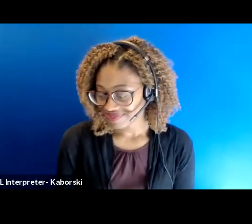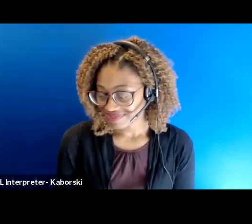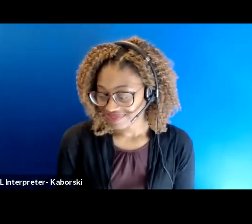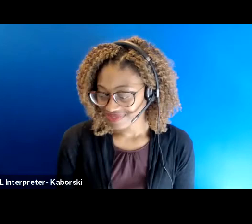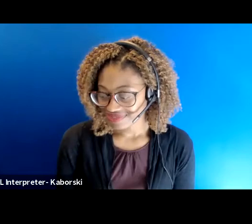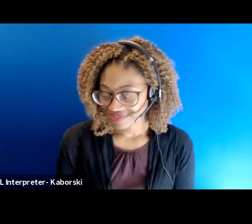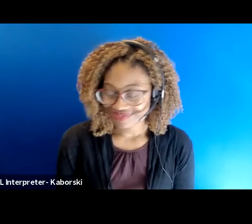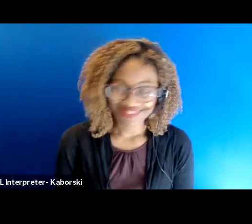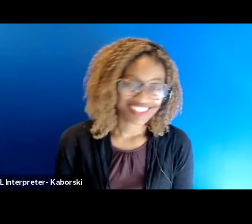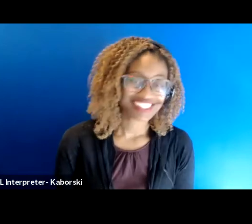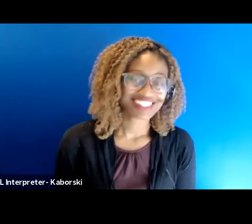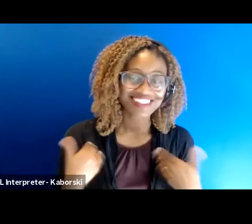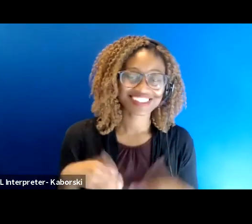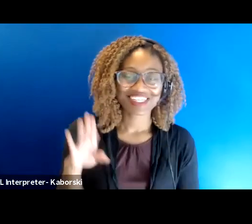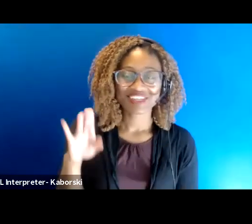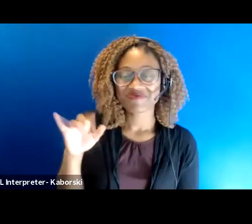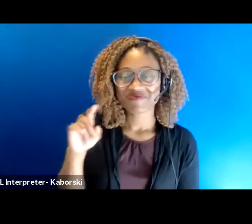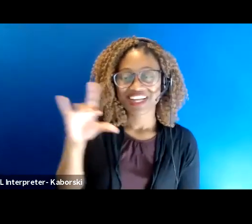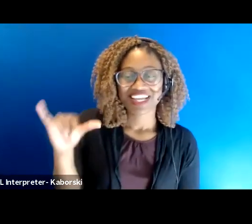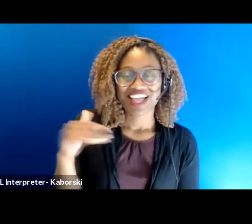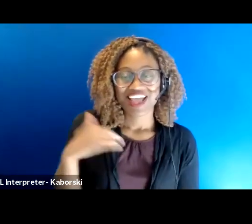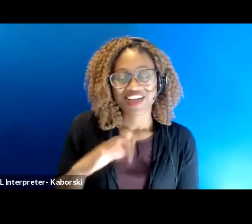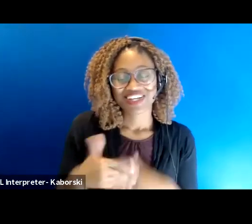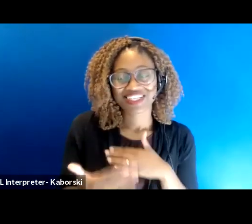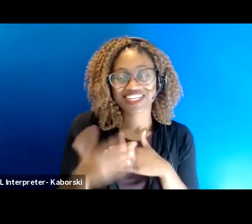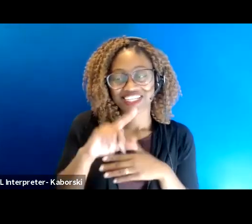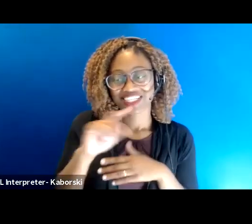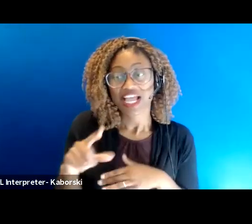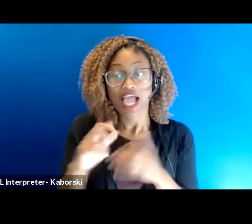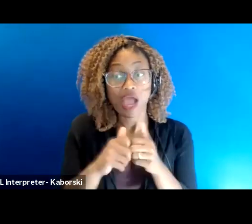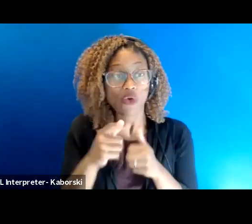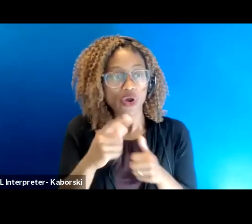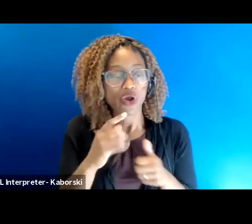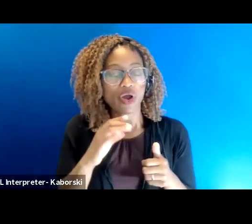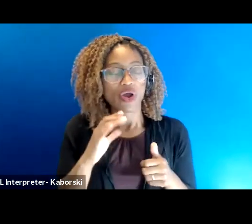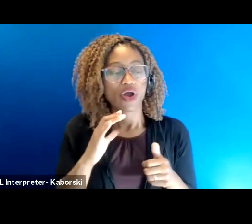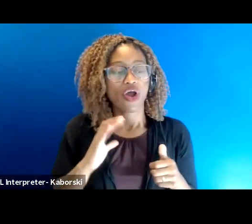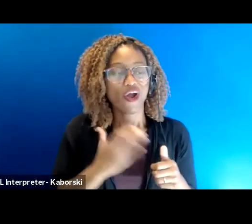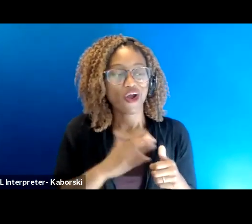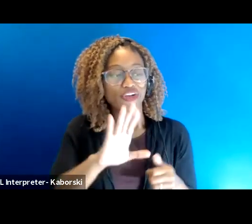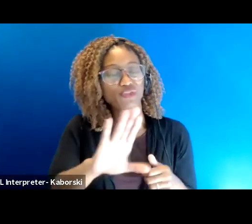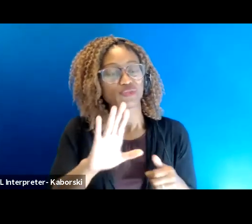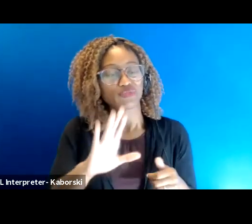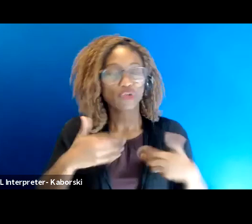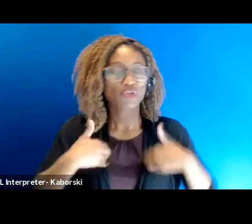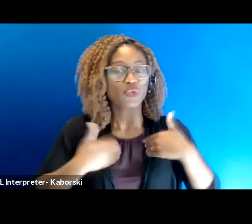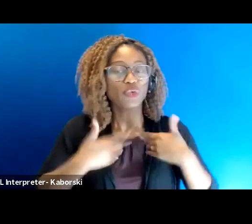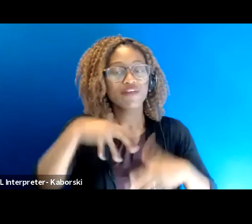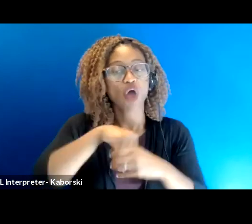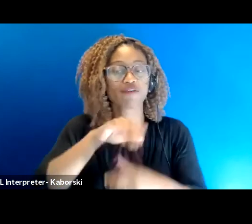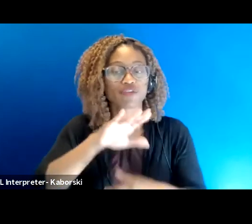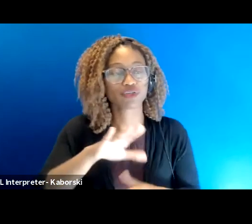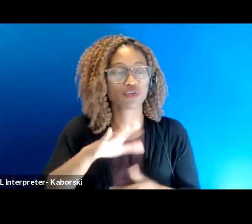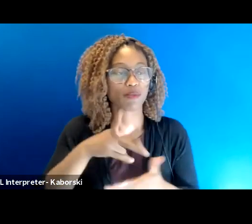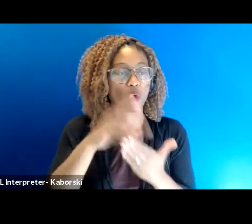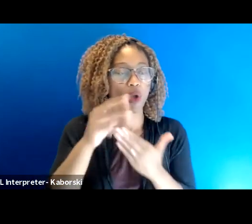it. This is Brittany. Our next question: how are youth involved in the program?